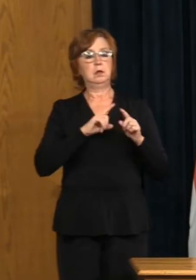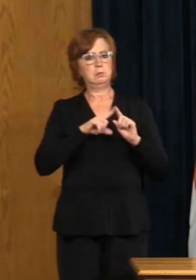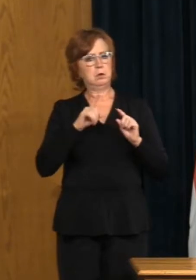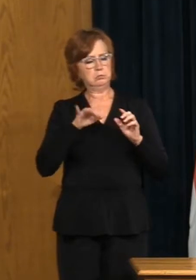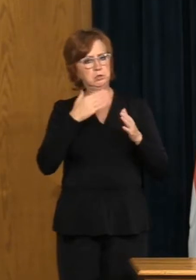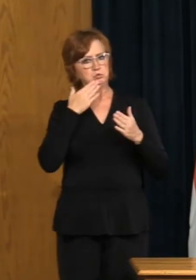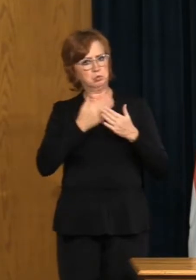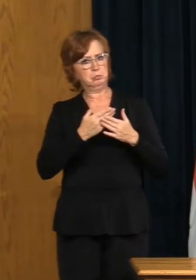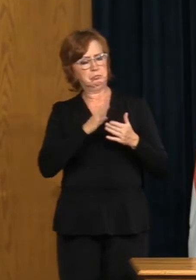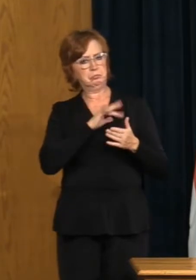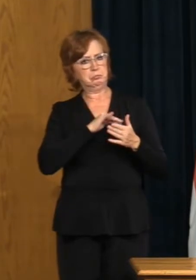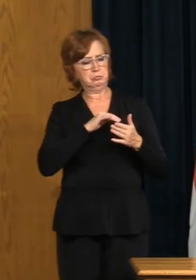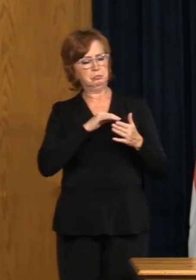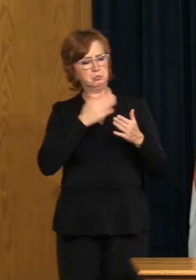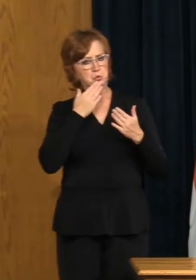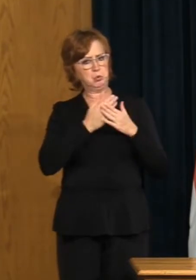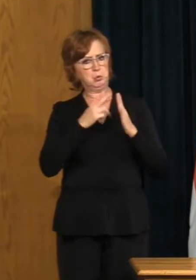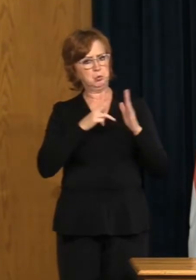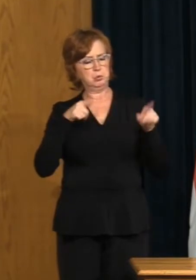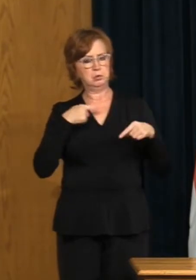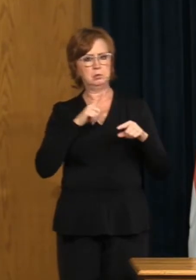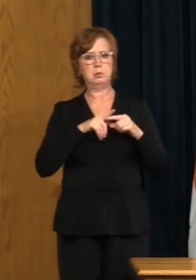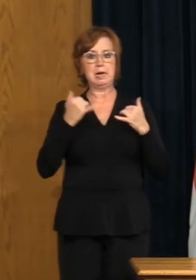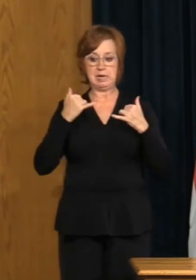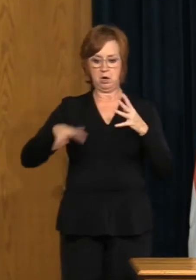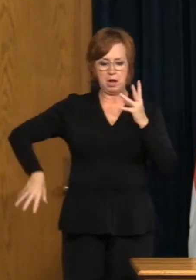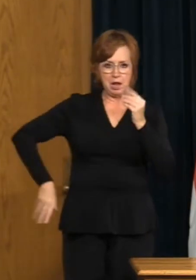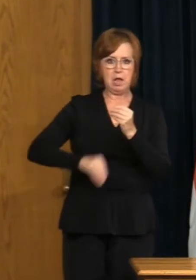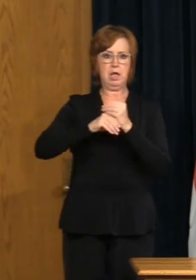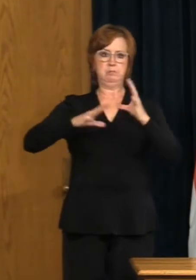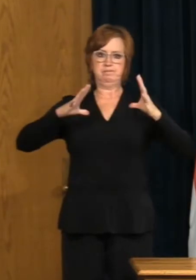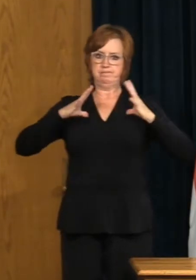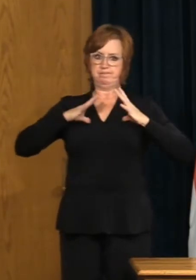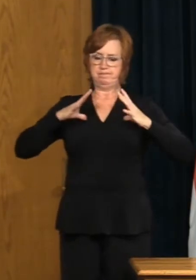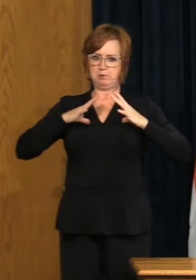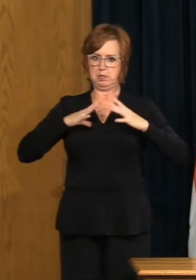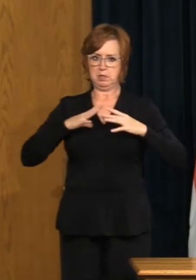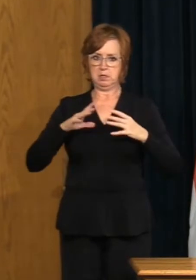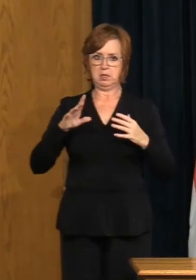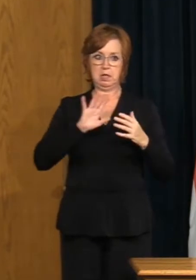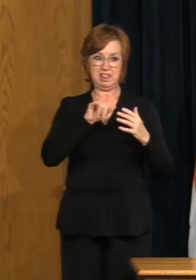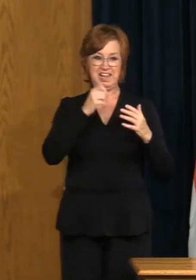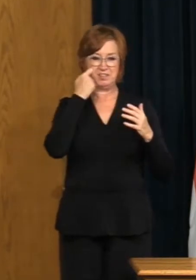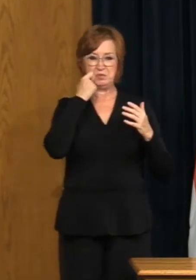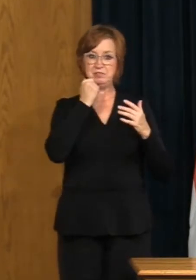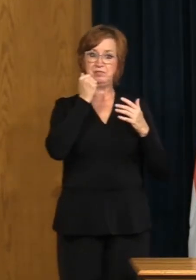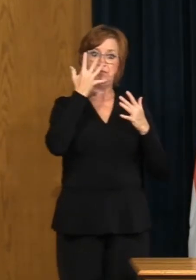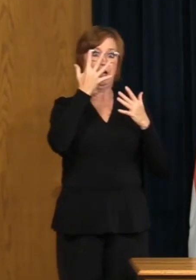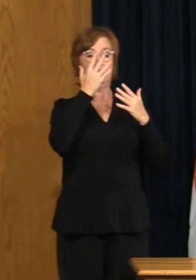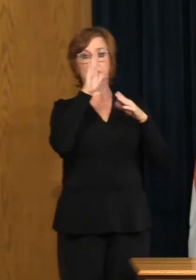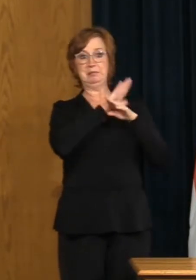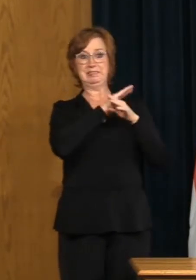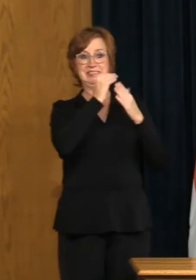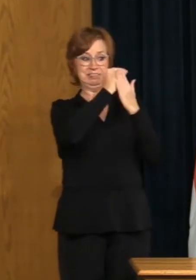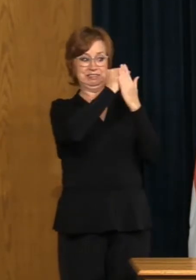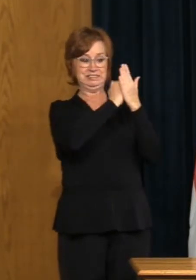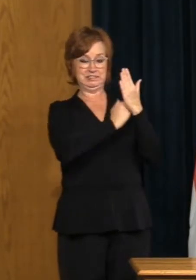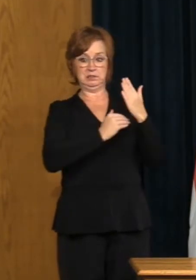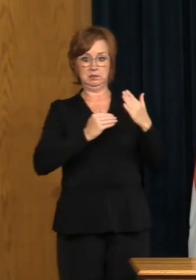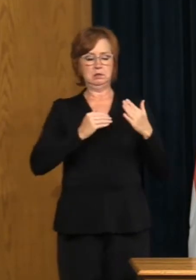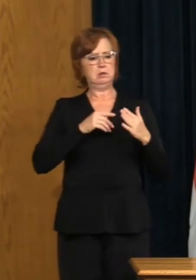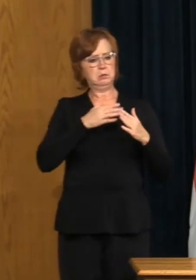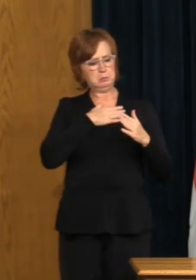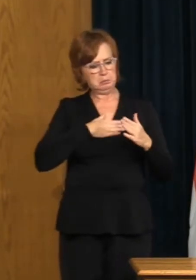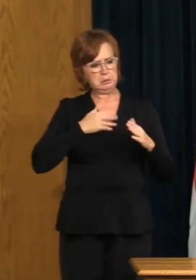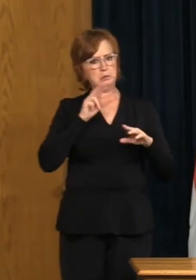an added precaution, these public service announcements are given just to ensure that if people were at a particular business, they can